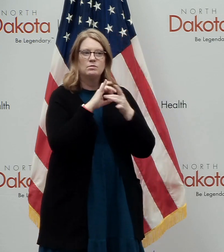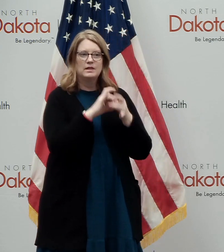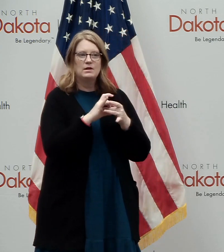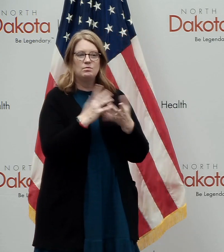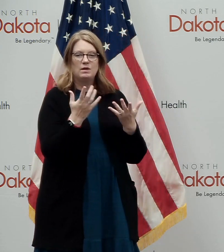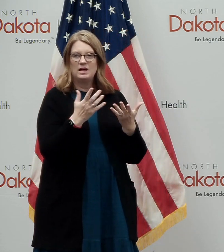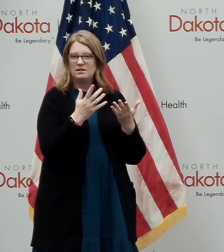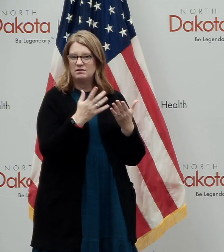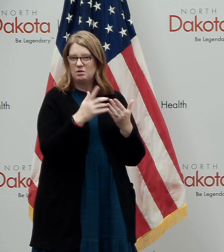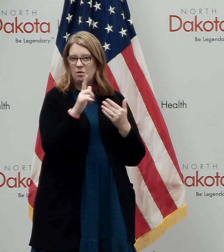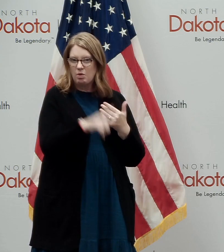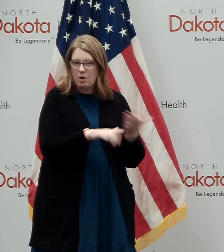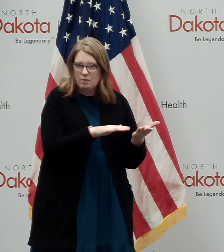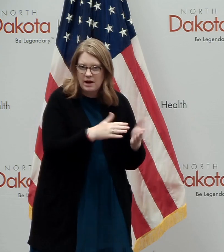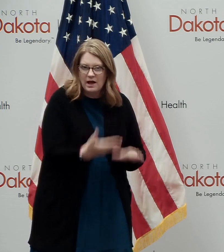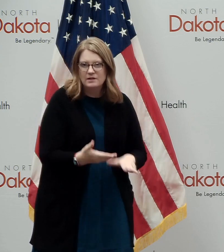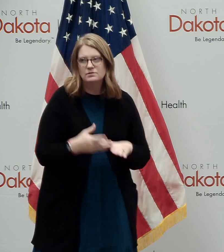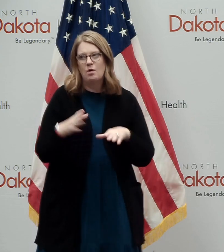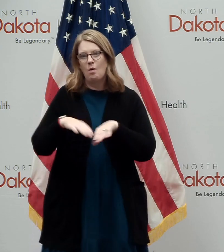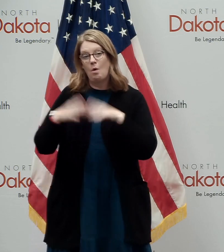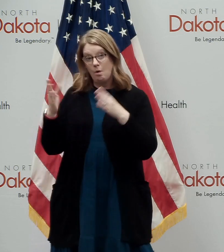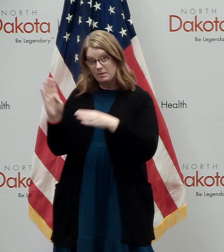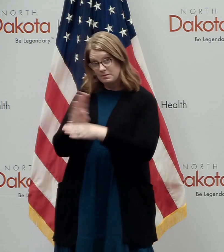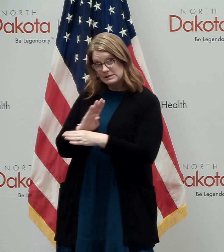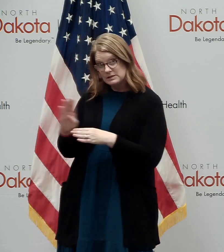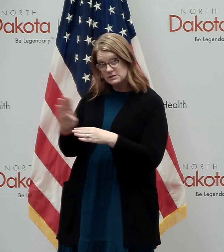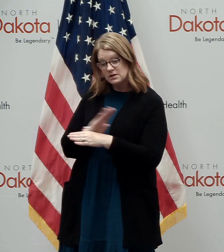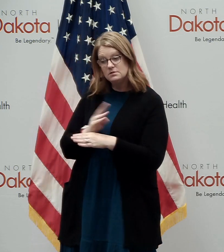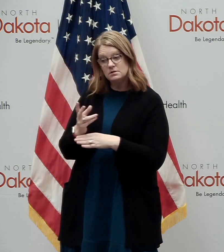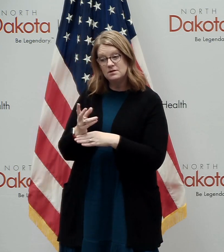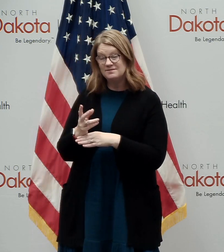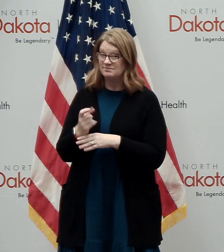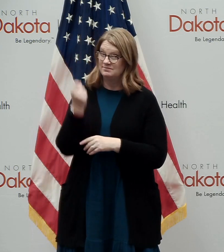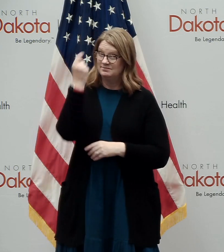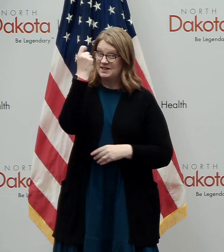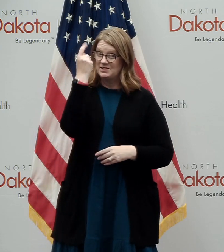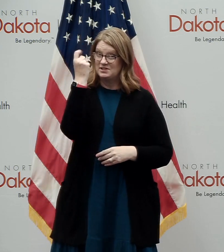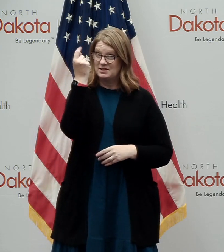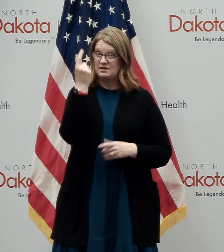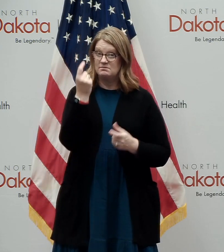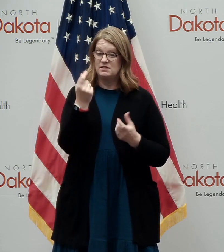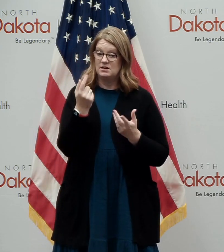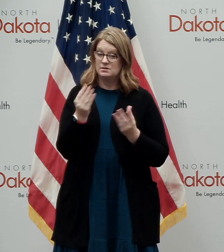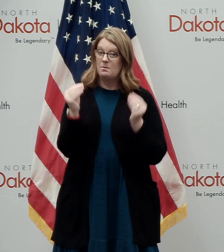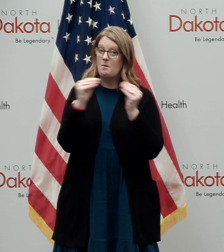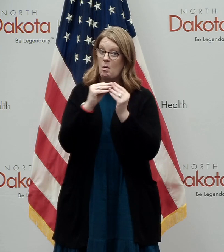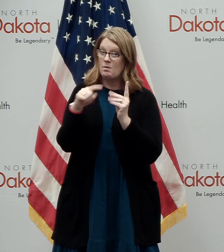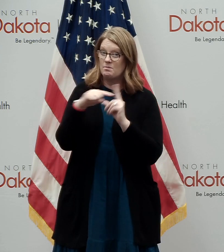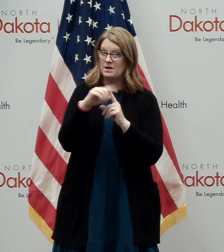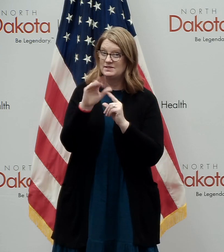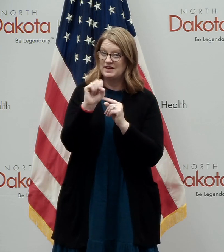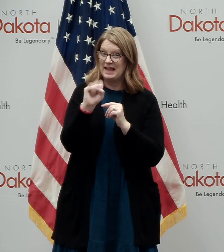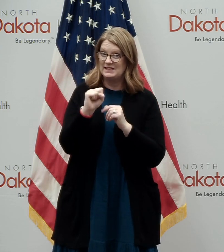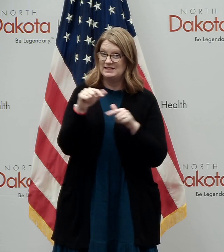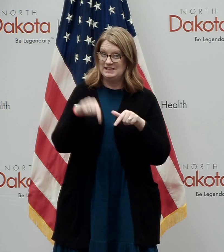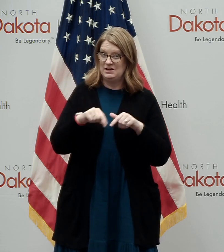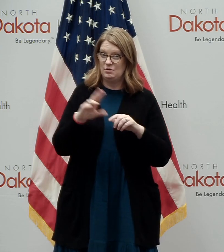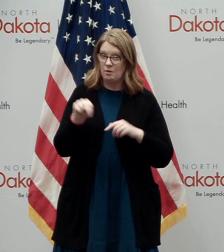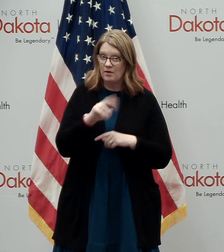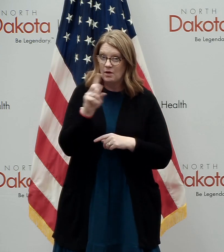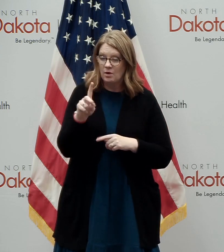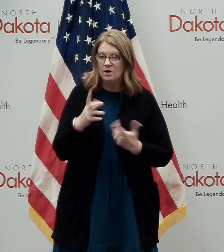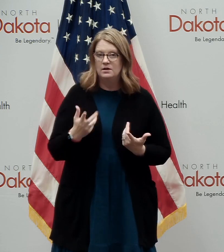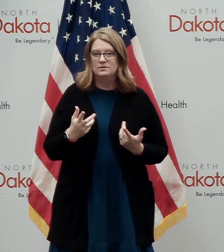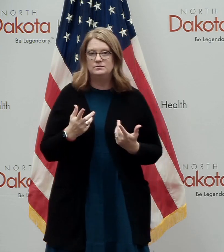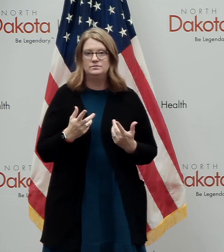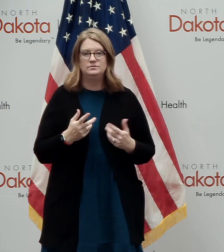fatalities, open schools, and open businesses. We do have an increase in active cases in North Dakota. And then today we passed